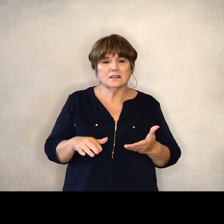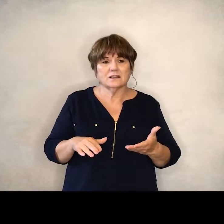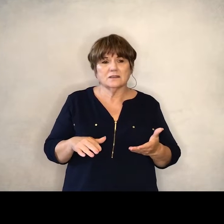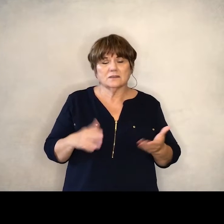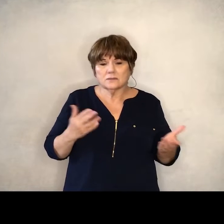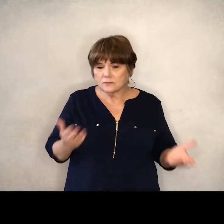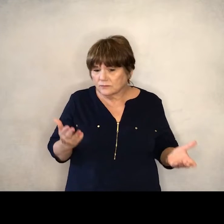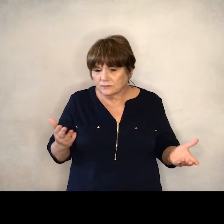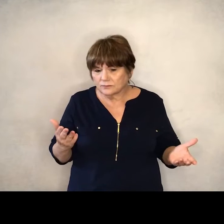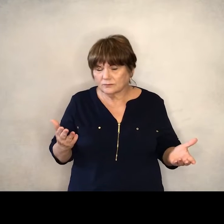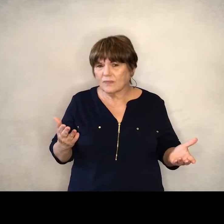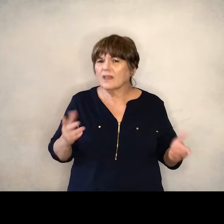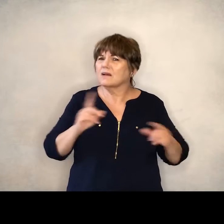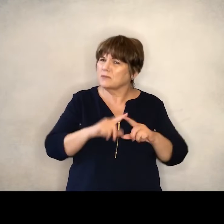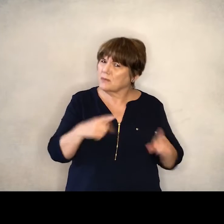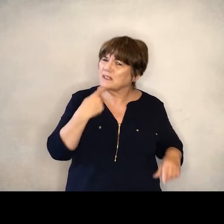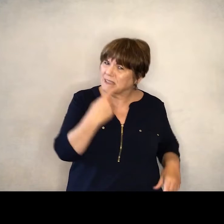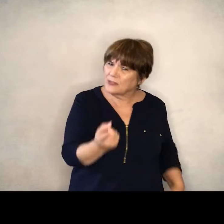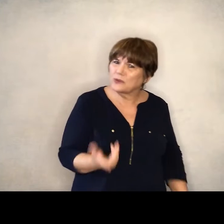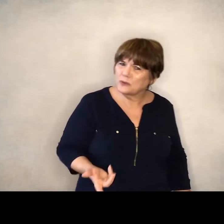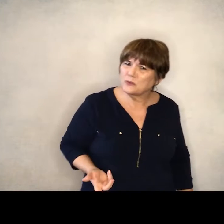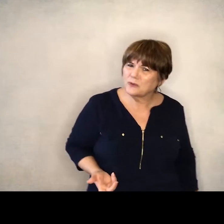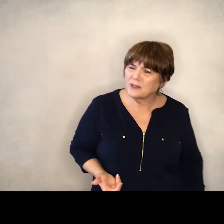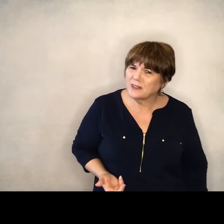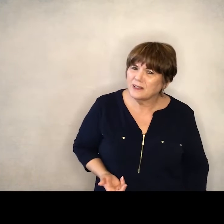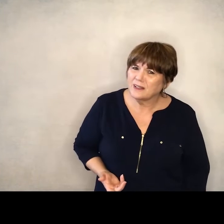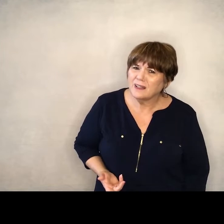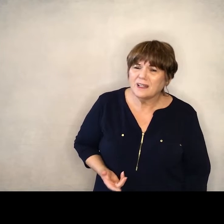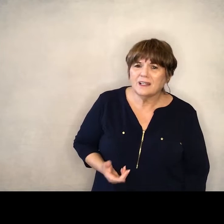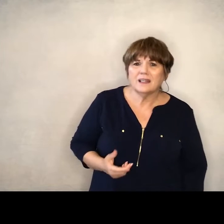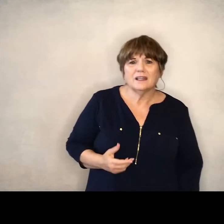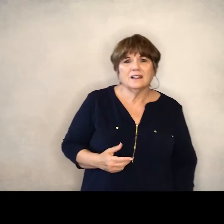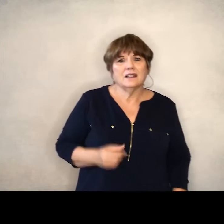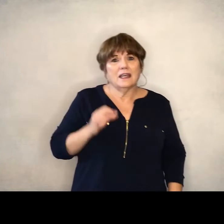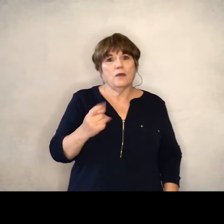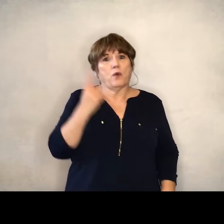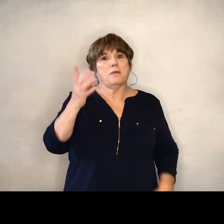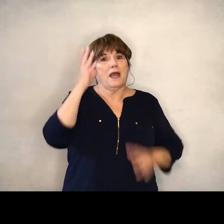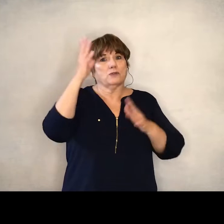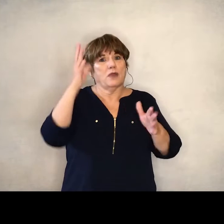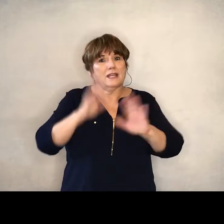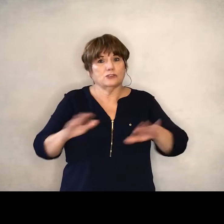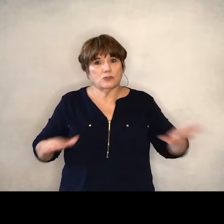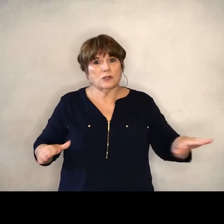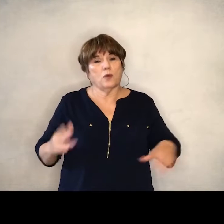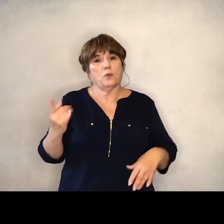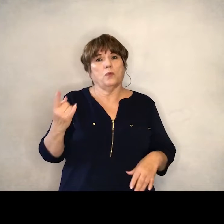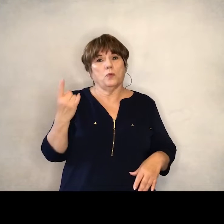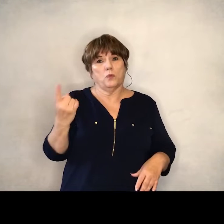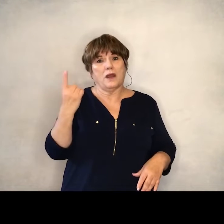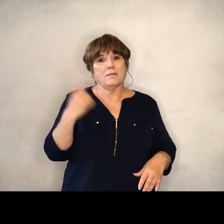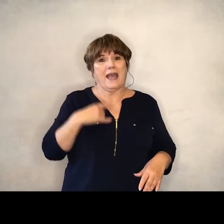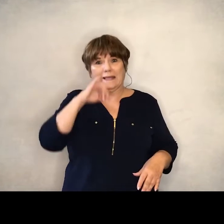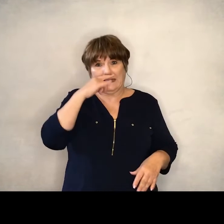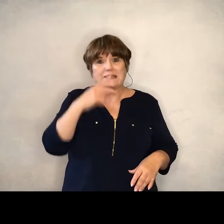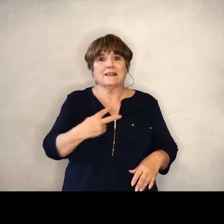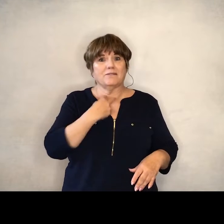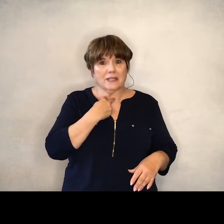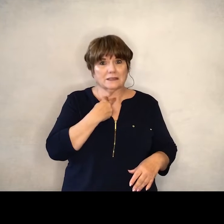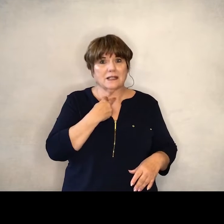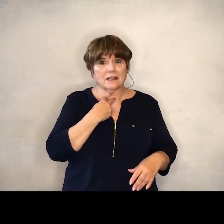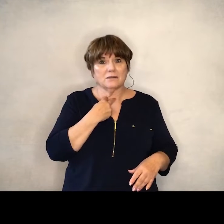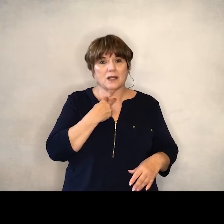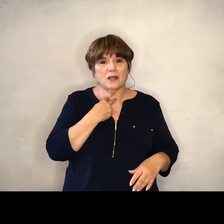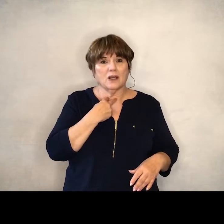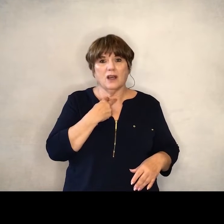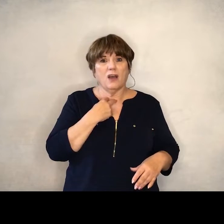But let me tell you, if one of my grandkids or one of my kids was a victim, none of those things would be